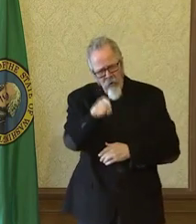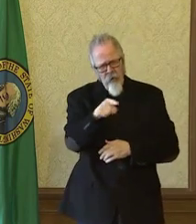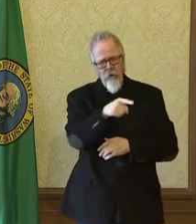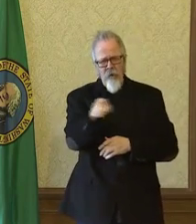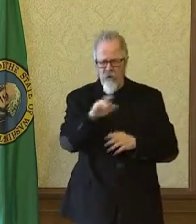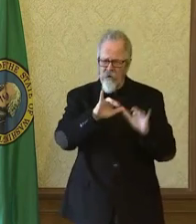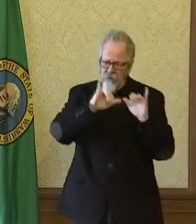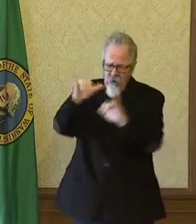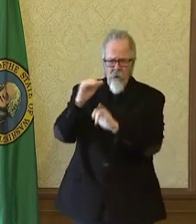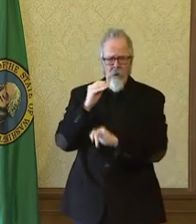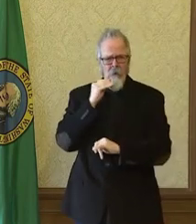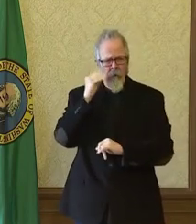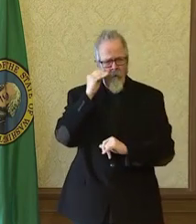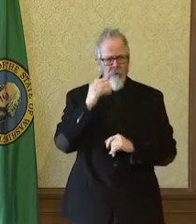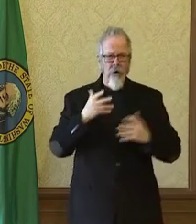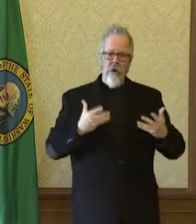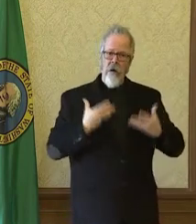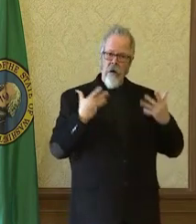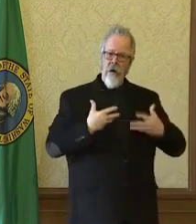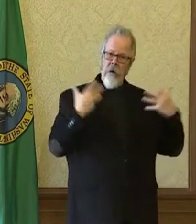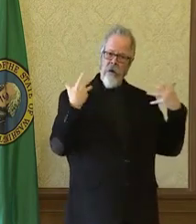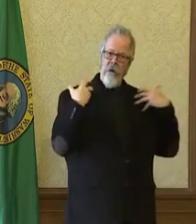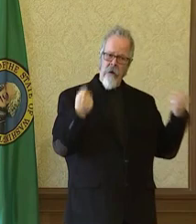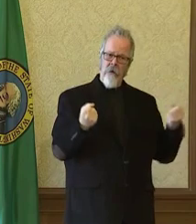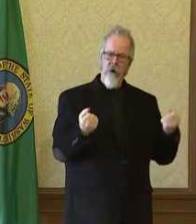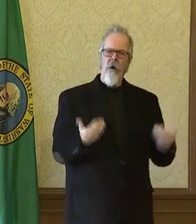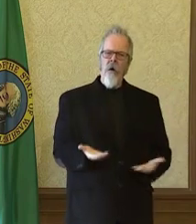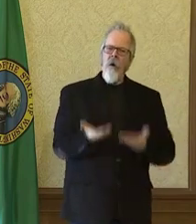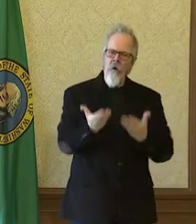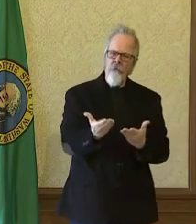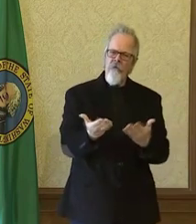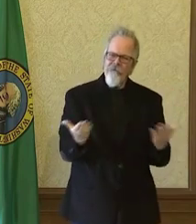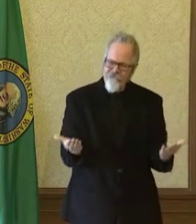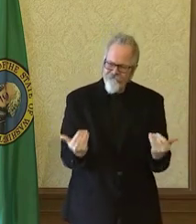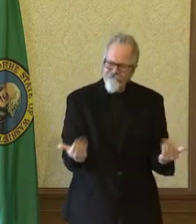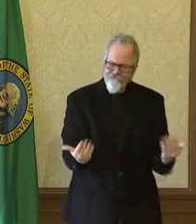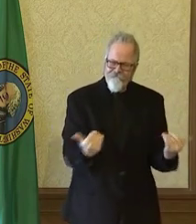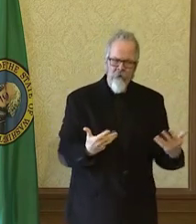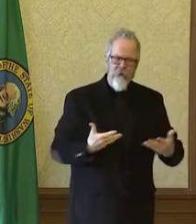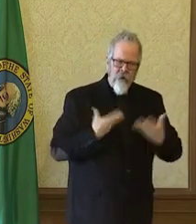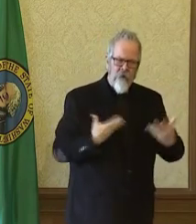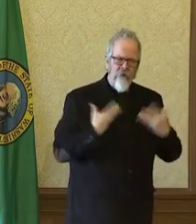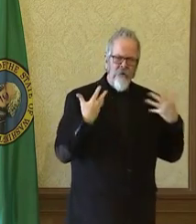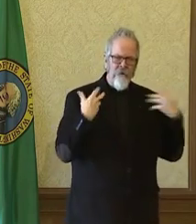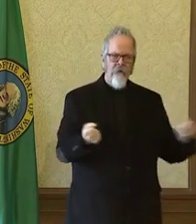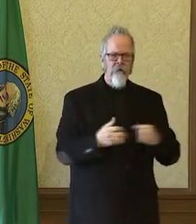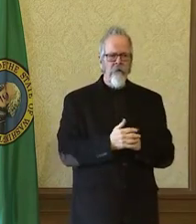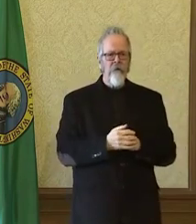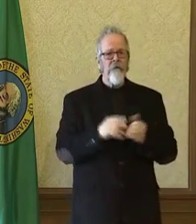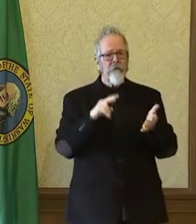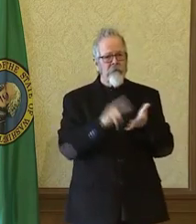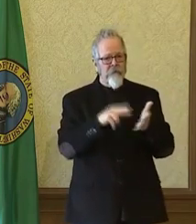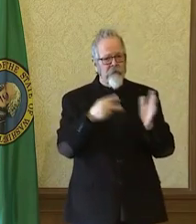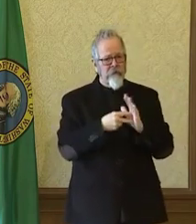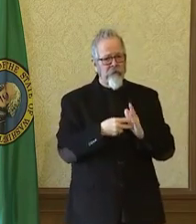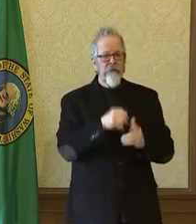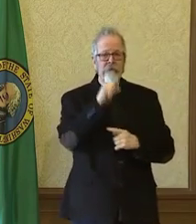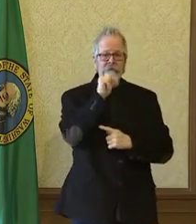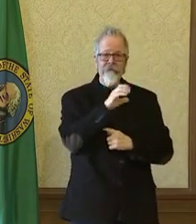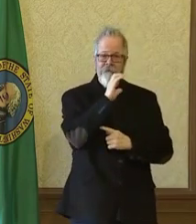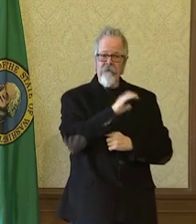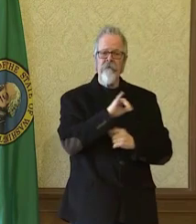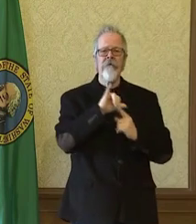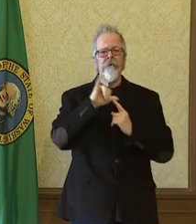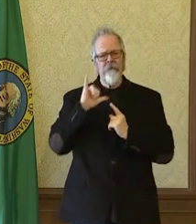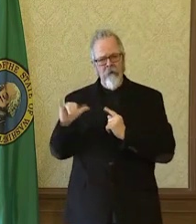them, we're going to have a lot of grandmothers and grandfathers who will be with us in the years to come. And so I hope people will take that